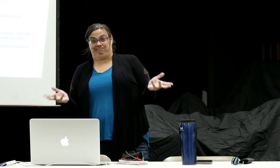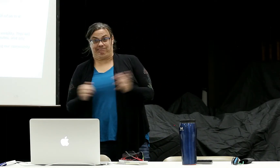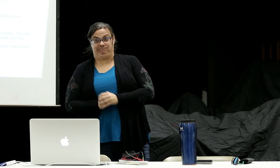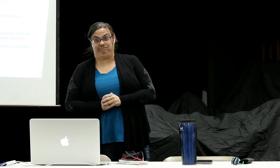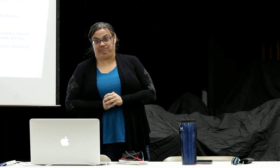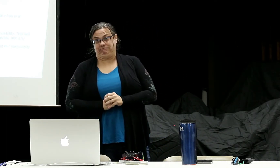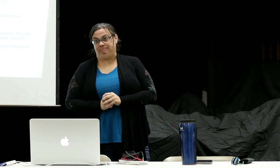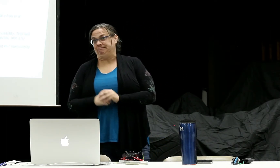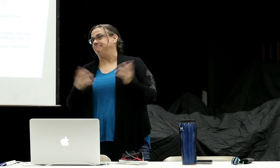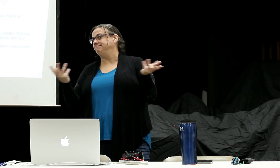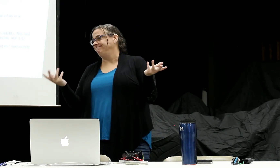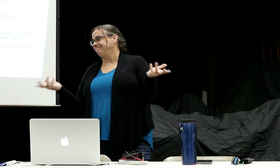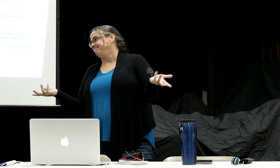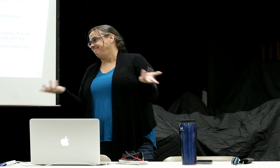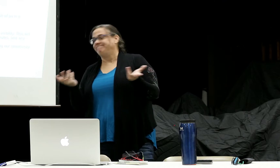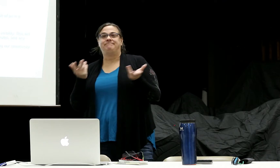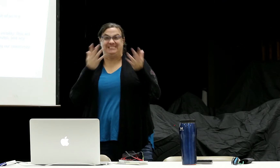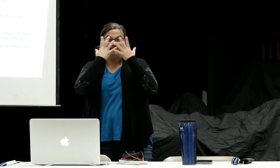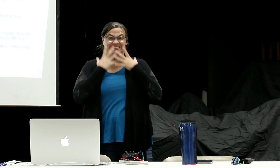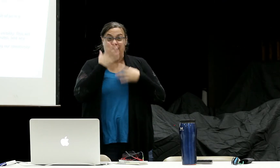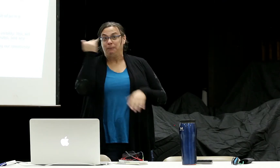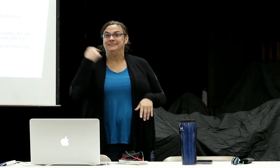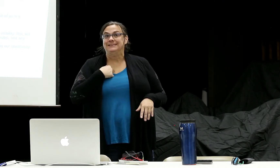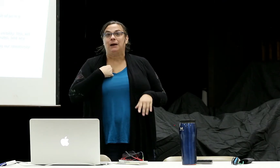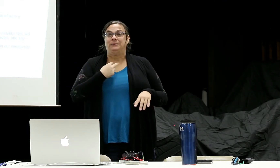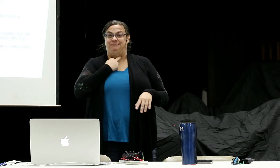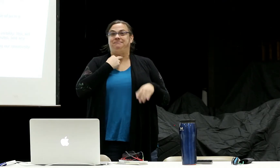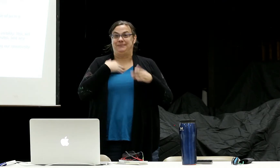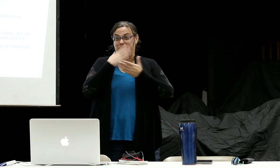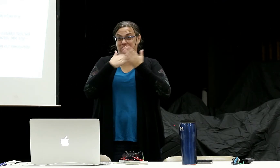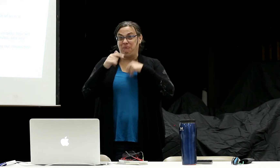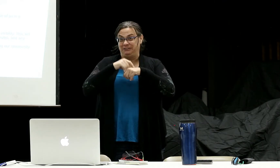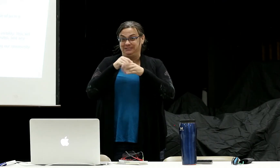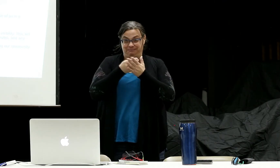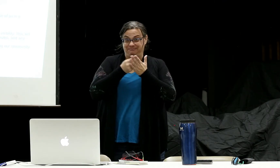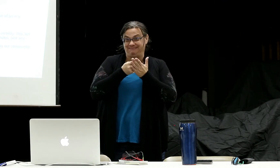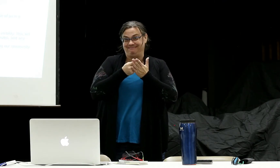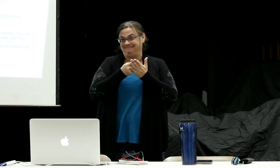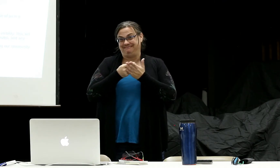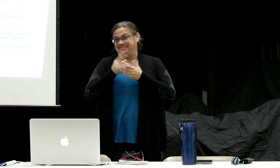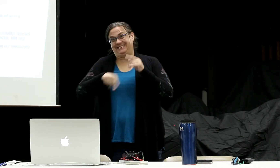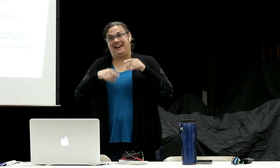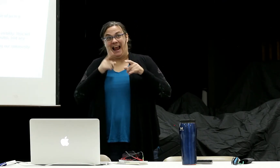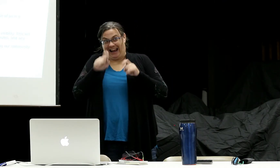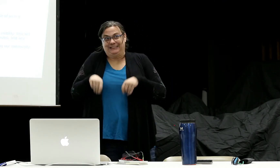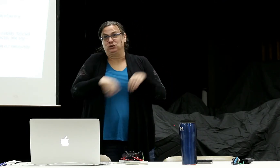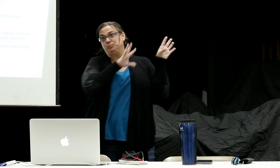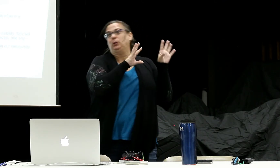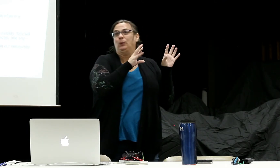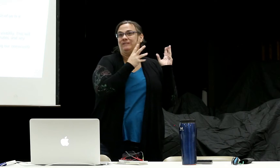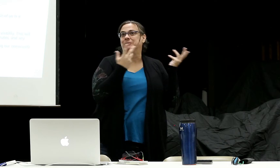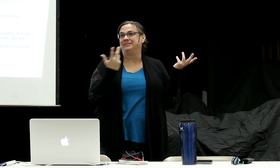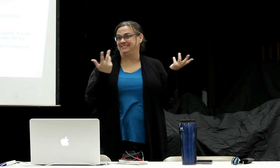over an hour. I mean, for an in-person interpreter, they were able to just get it started and provide that access in